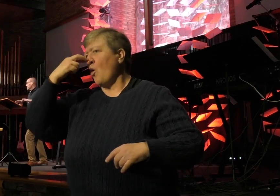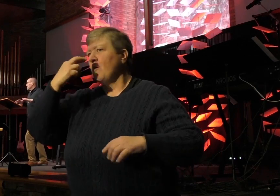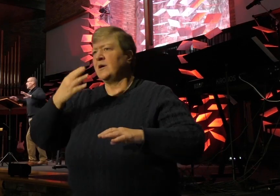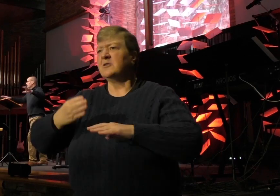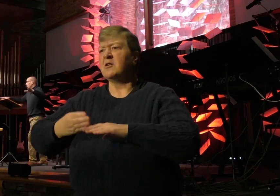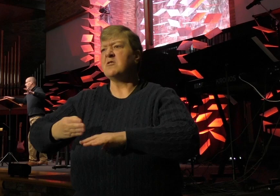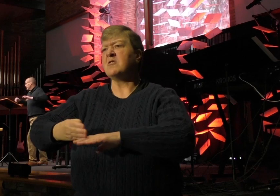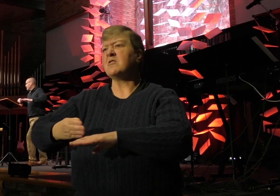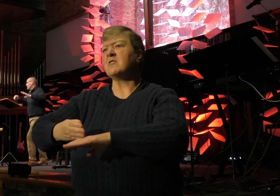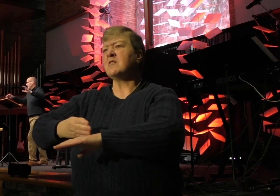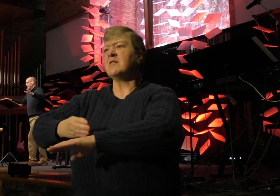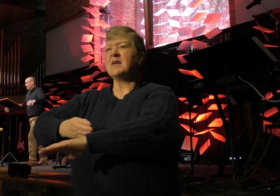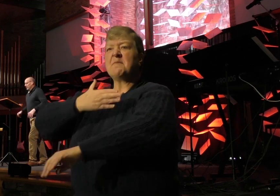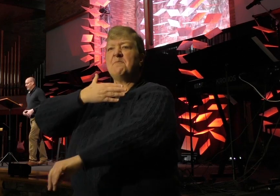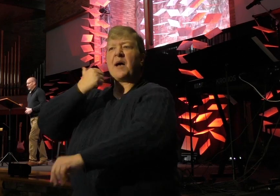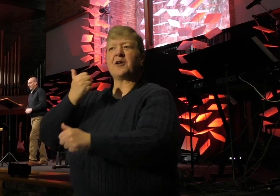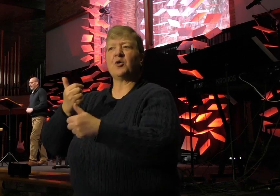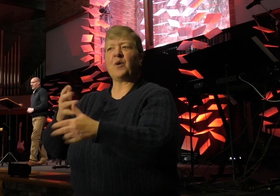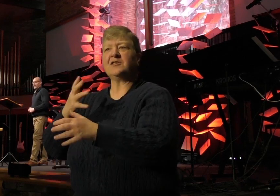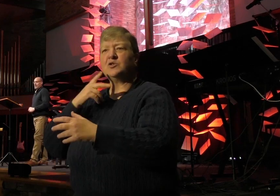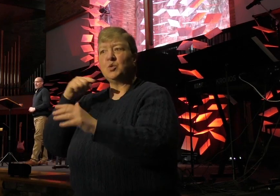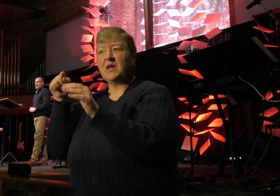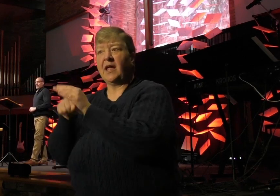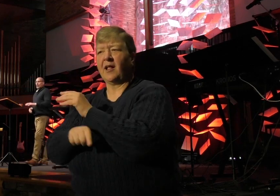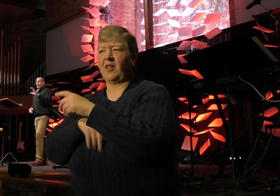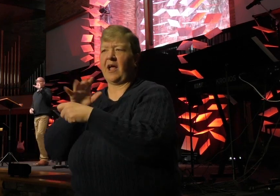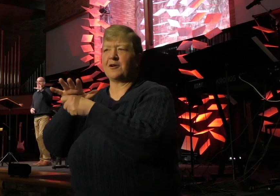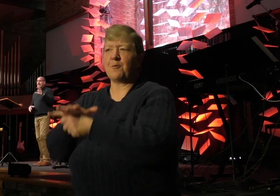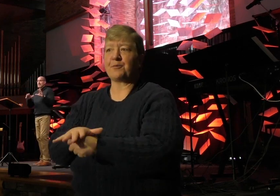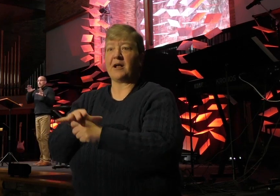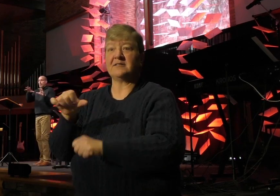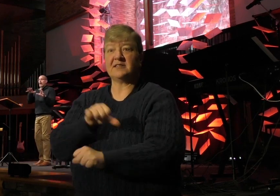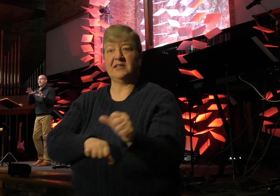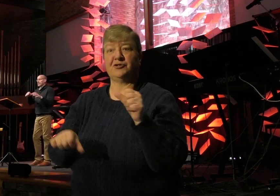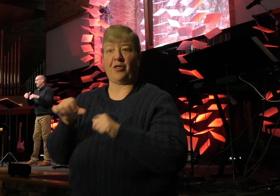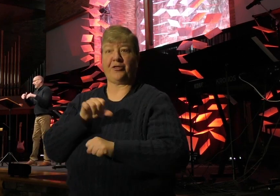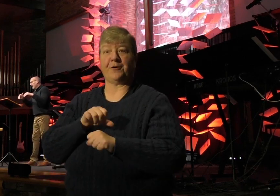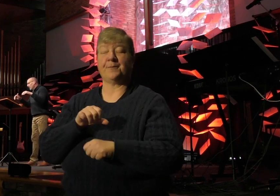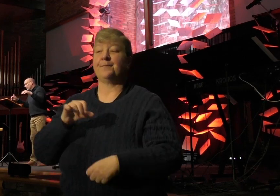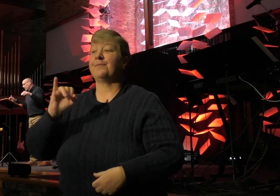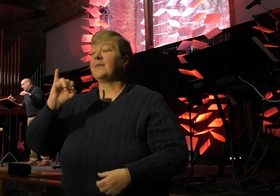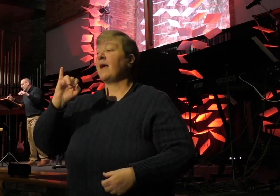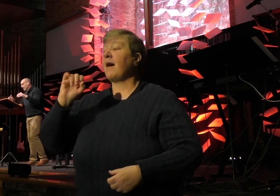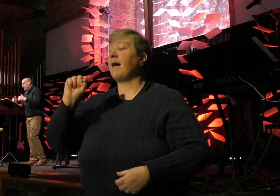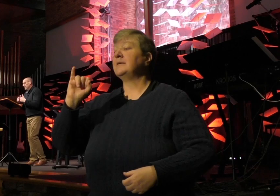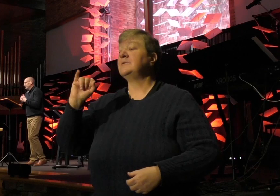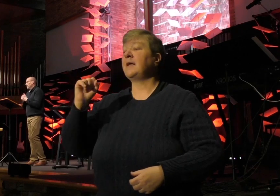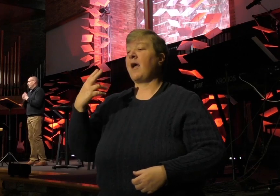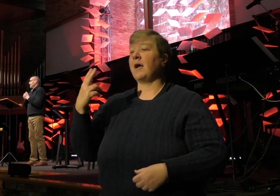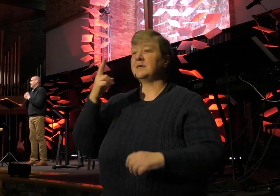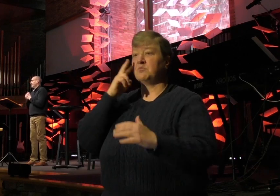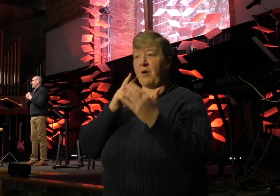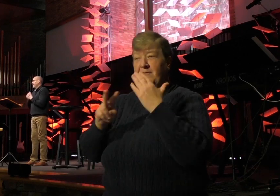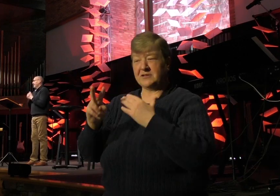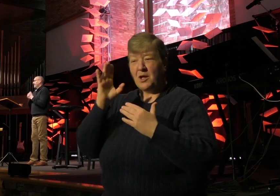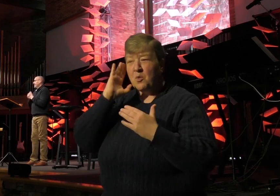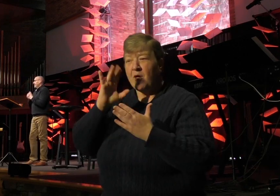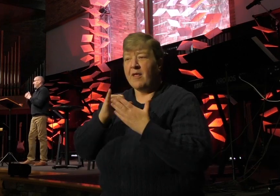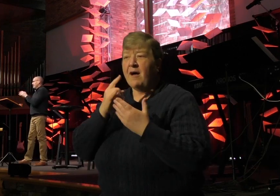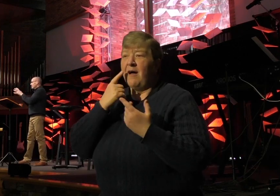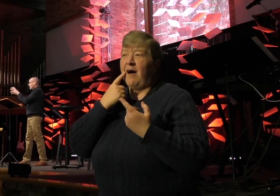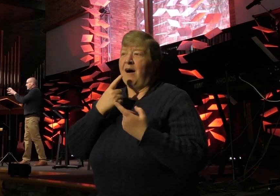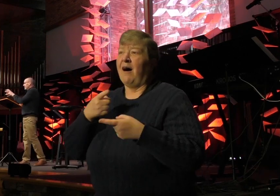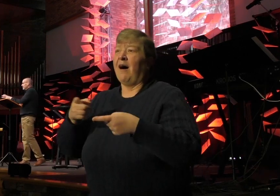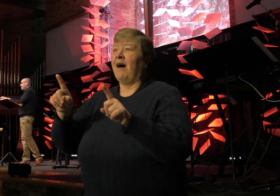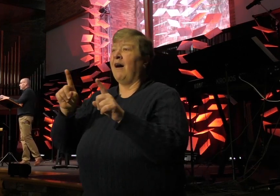better ways to kill each other and to oppress one another. Would Isaiah's prophecy ever come true?